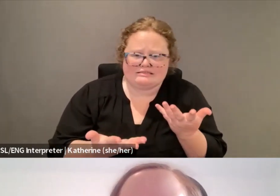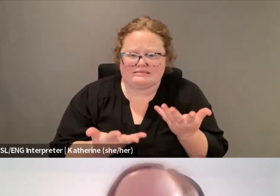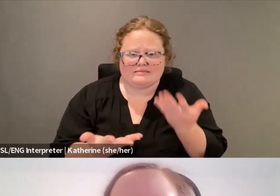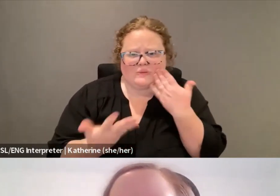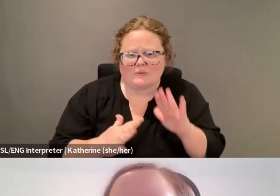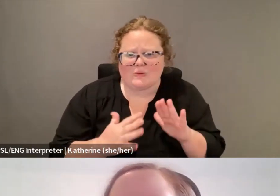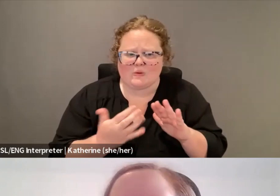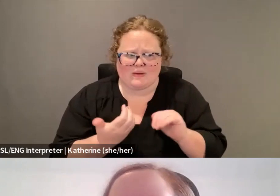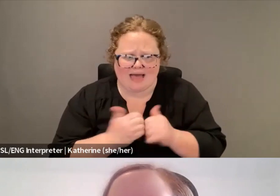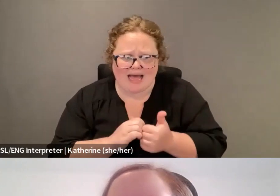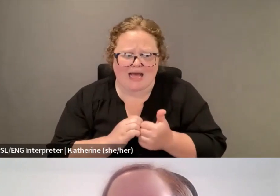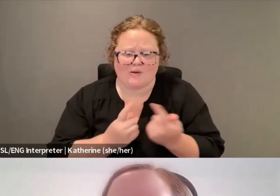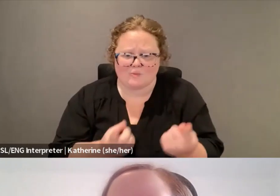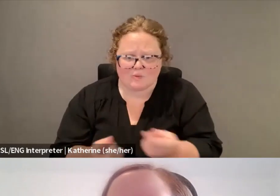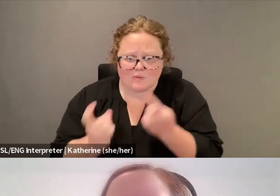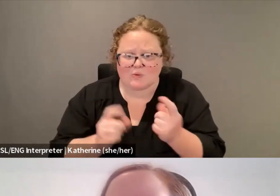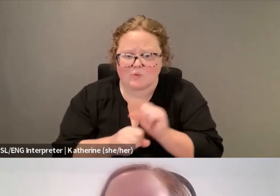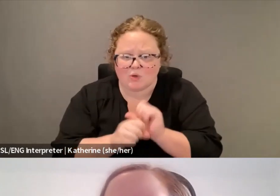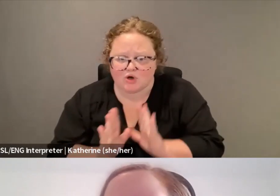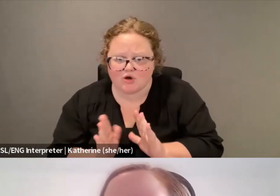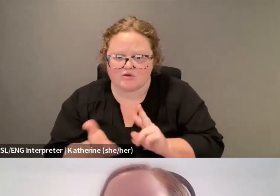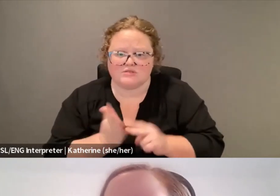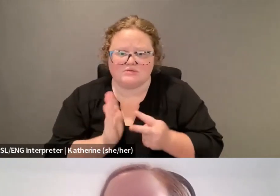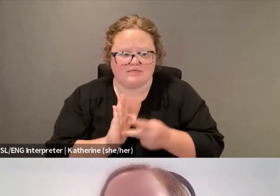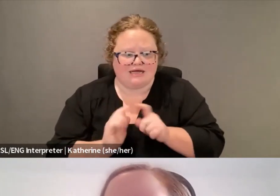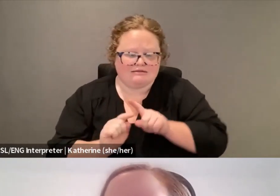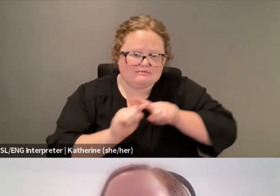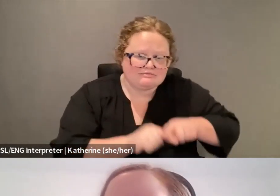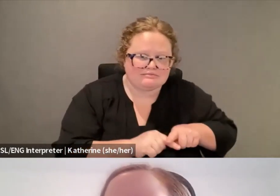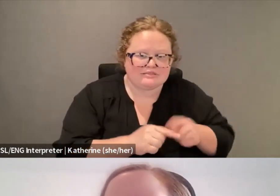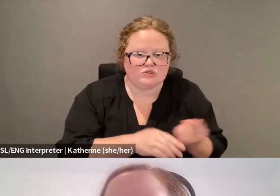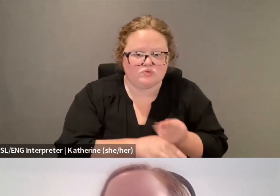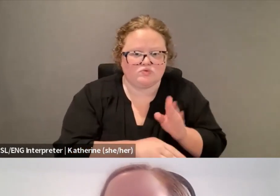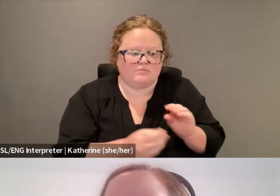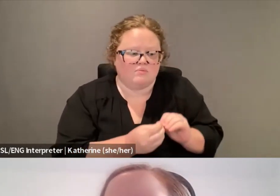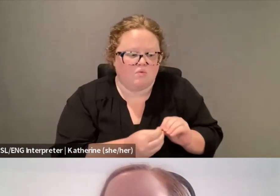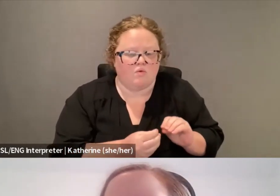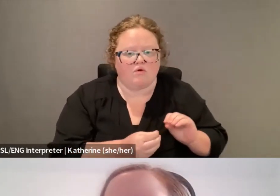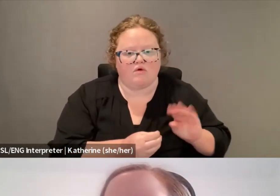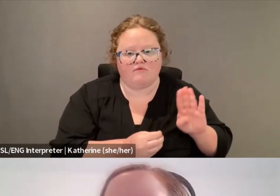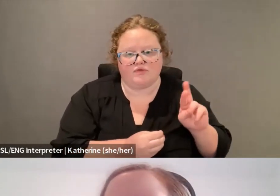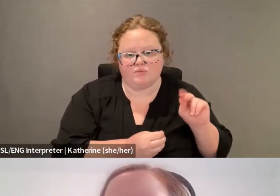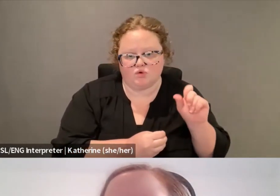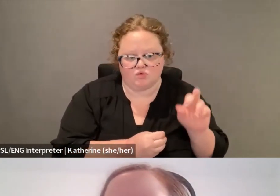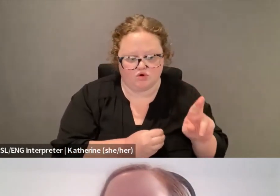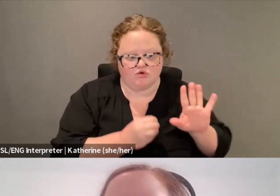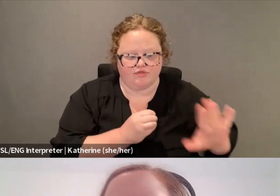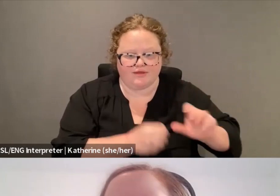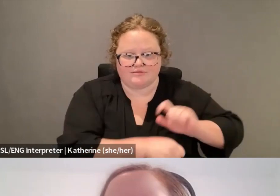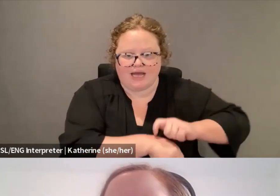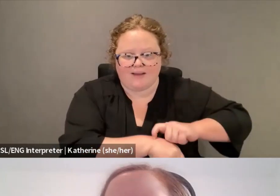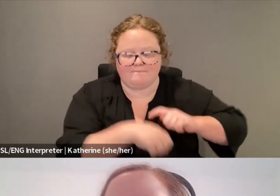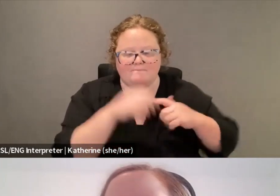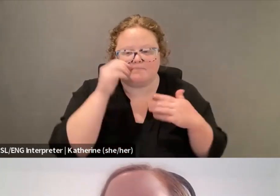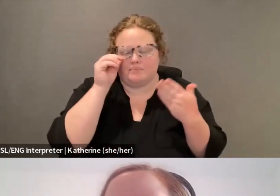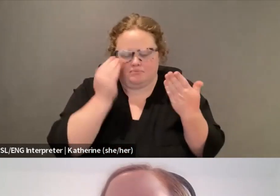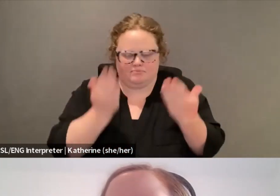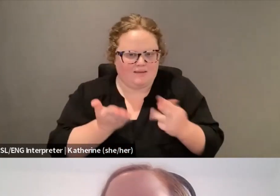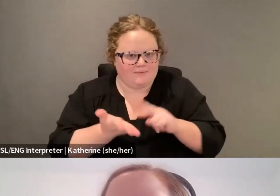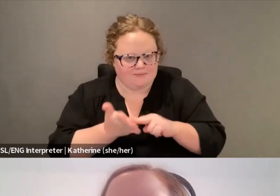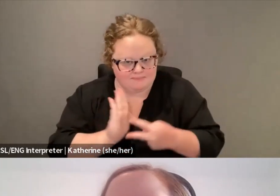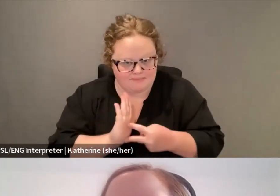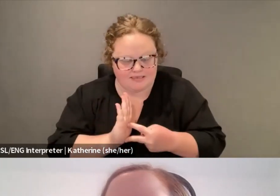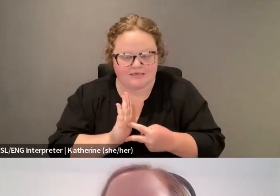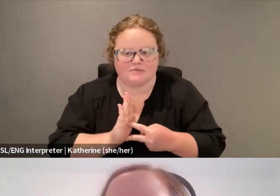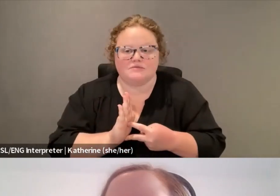workers, and they're using more of their broker's time. That might mean that they have